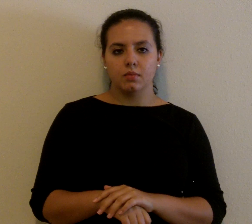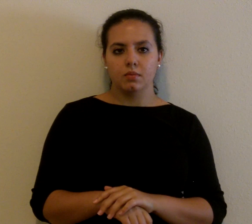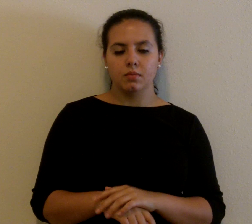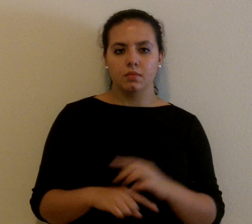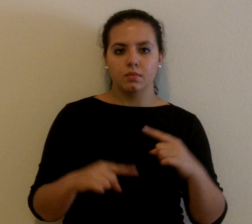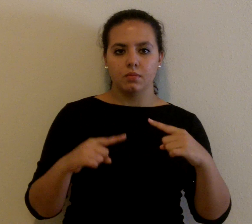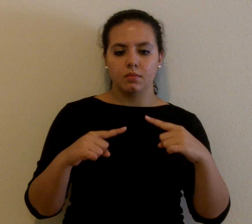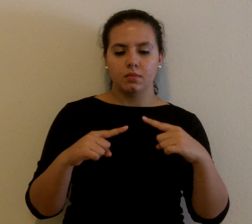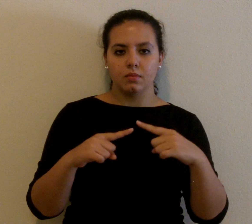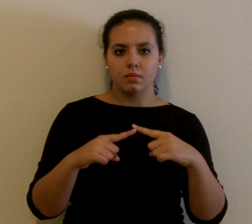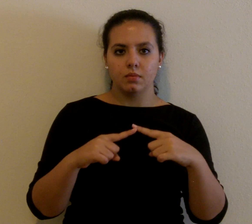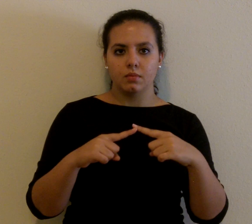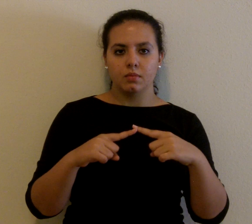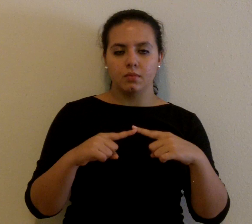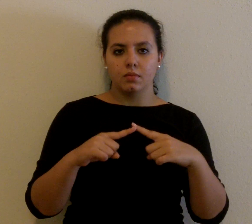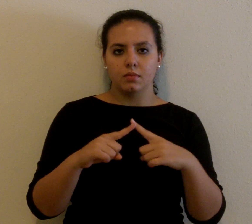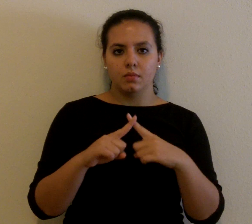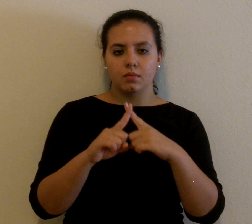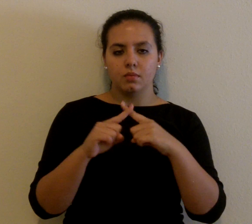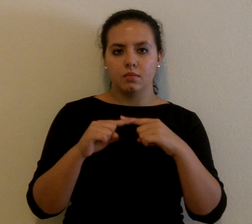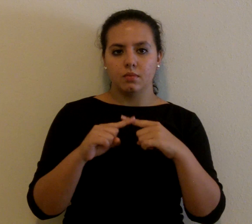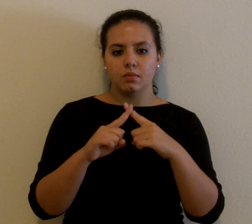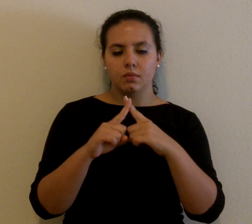Knit. You've got your two knitting needles and we knit.